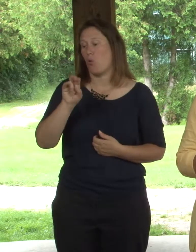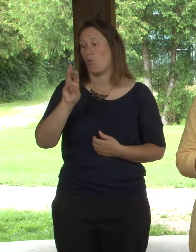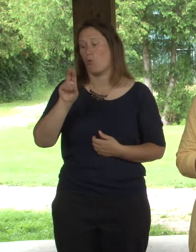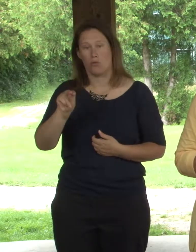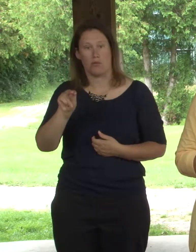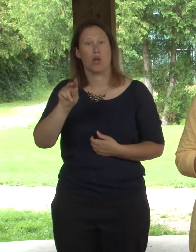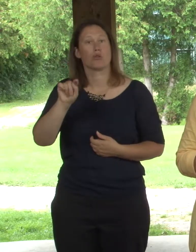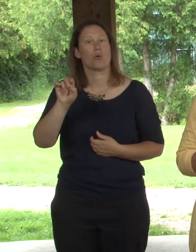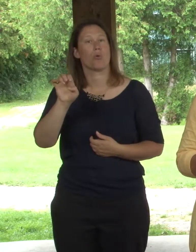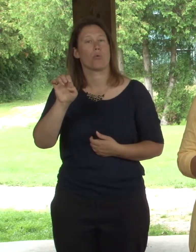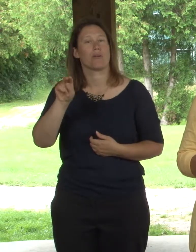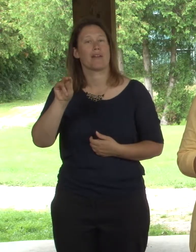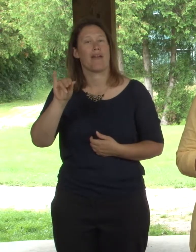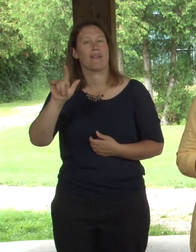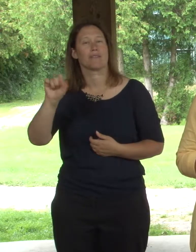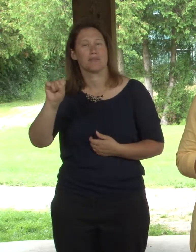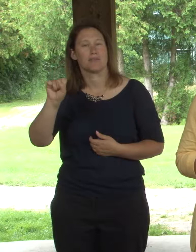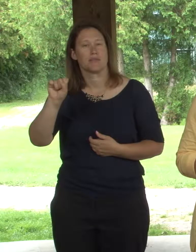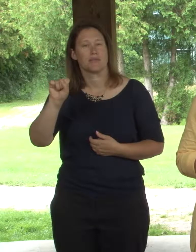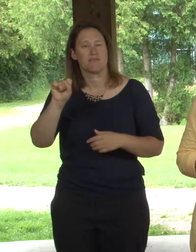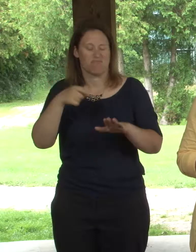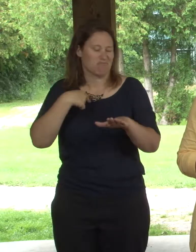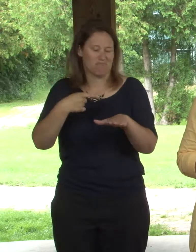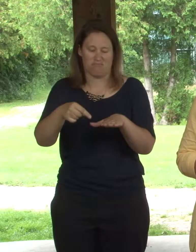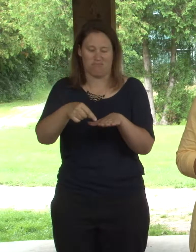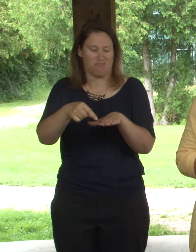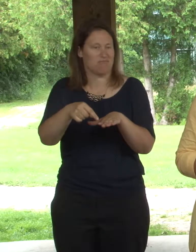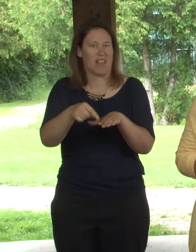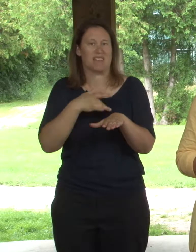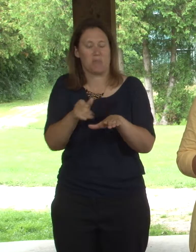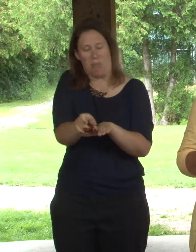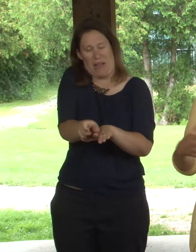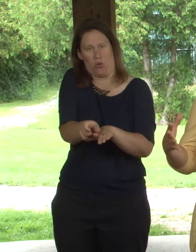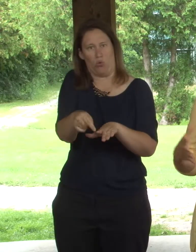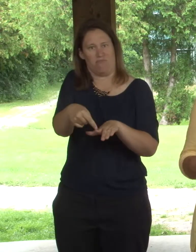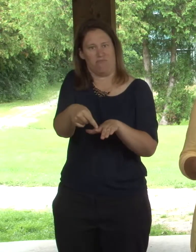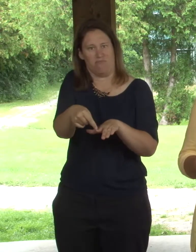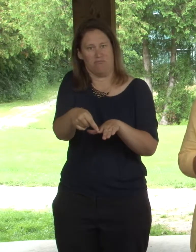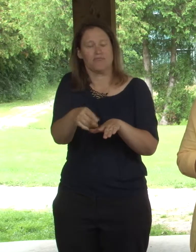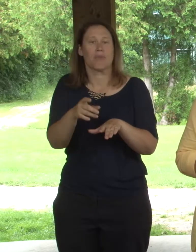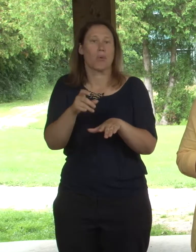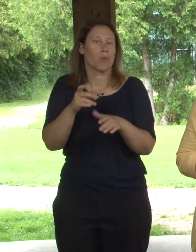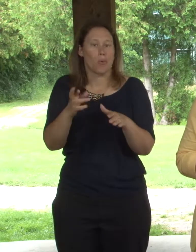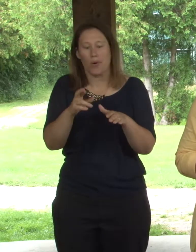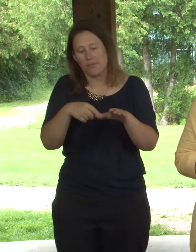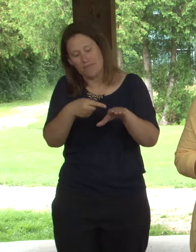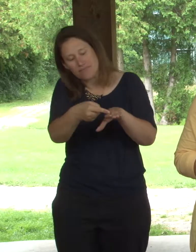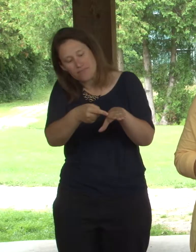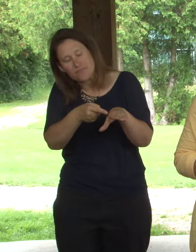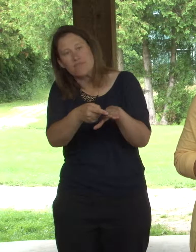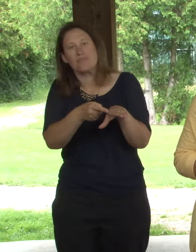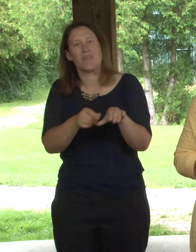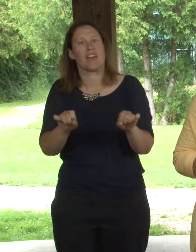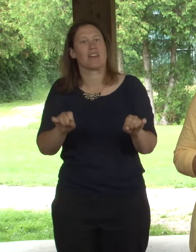big foot, the big toe, and again, very painful to touch. Even putting shoes on, it could be very